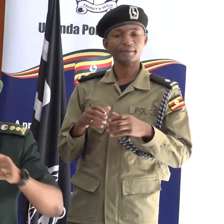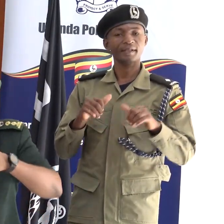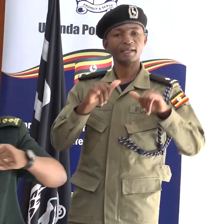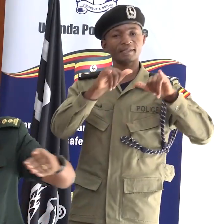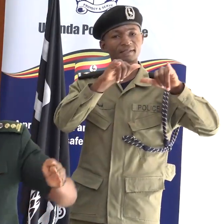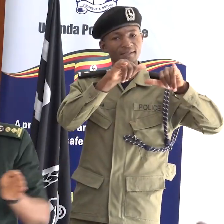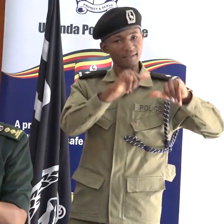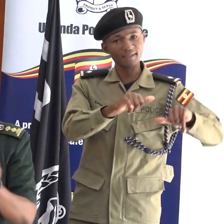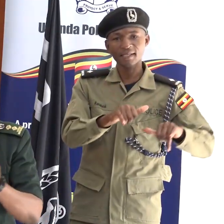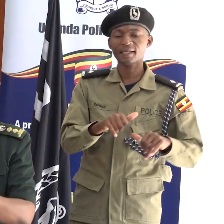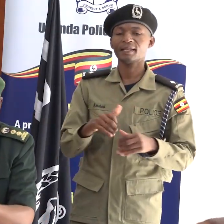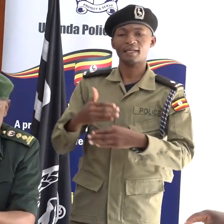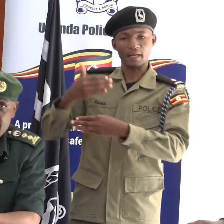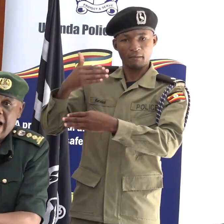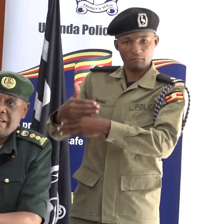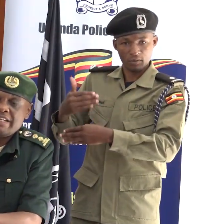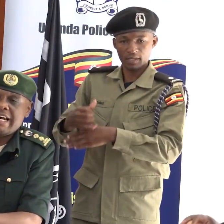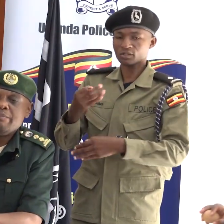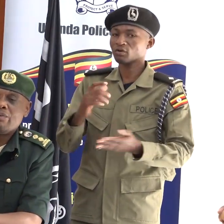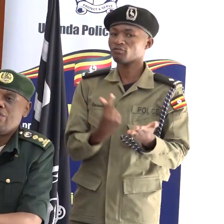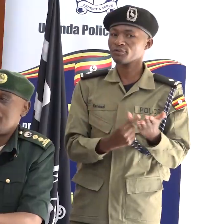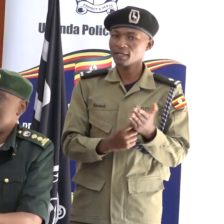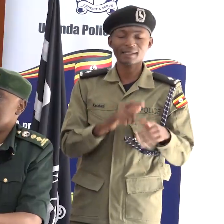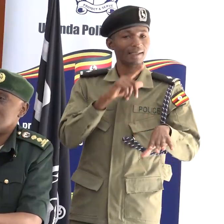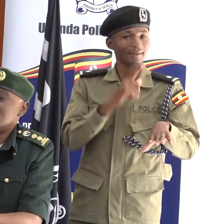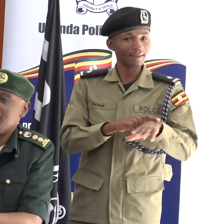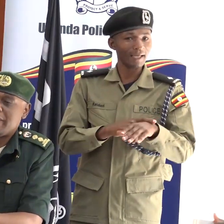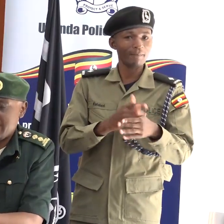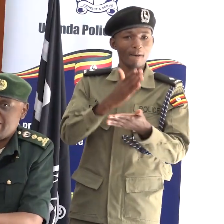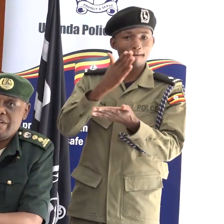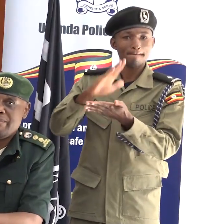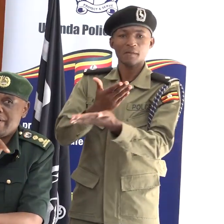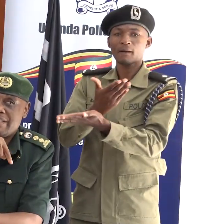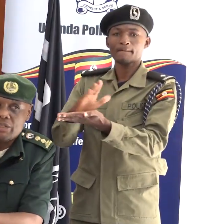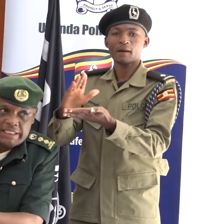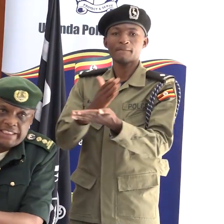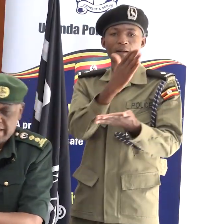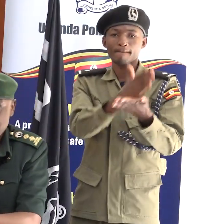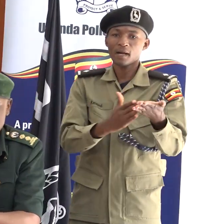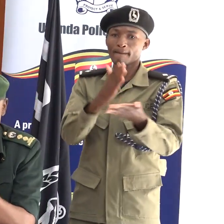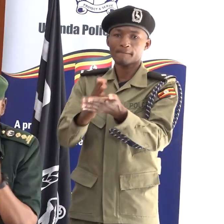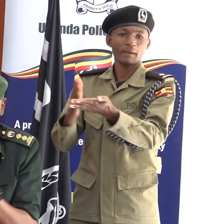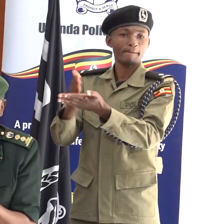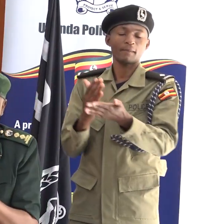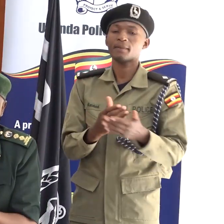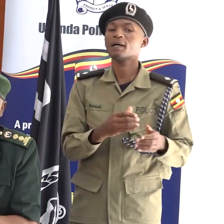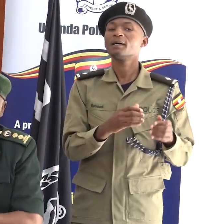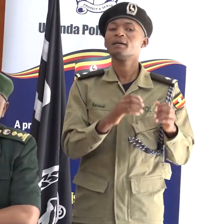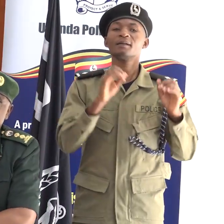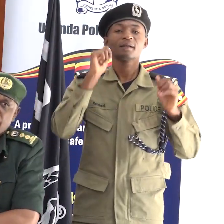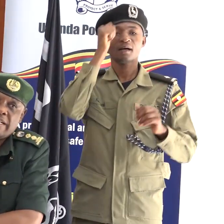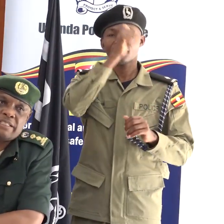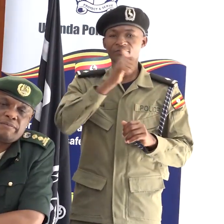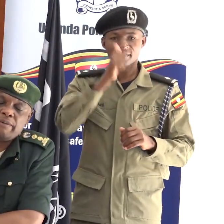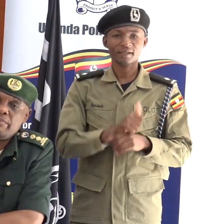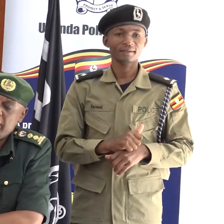within the borders of Uganda at the time of partition of Africa, when they partitioned. That is the time, and that